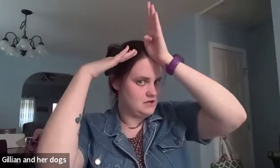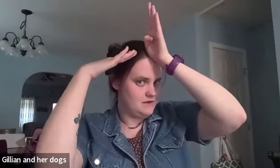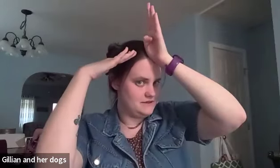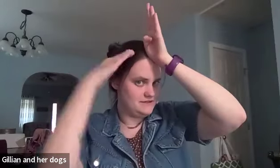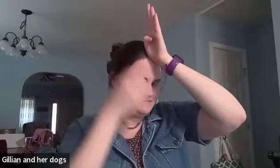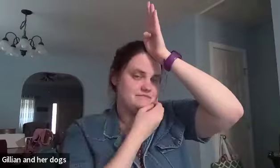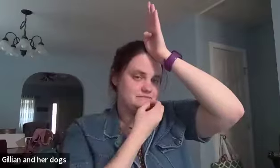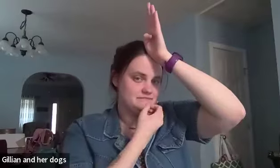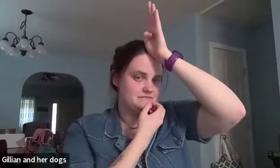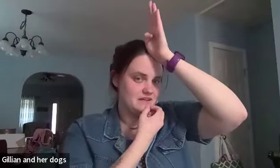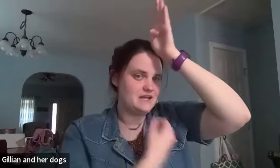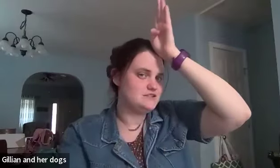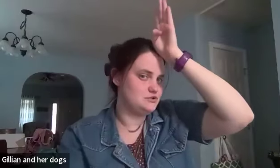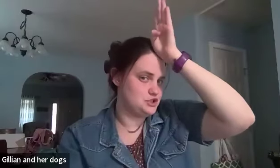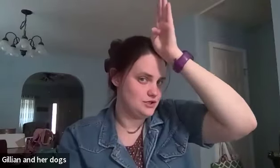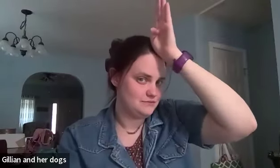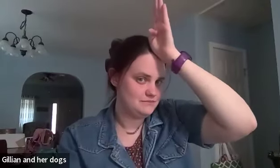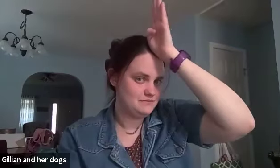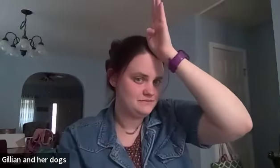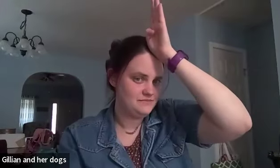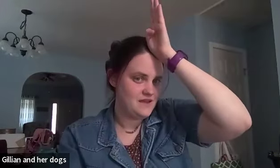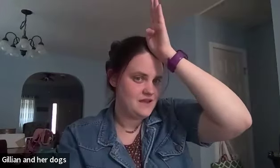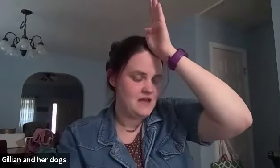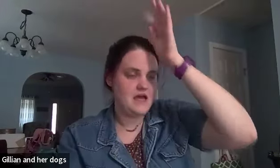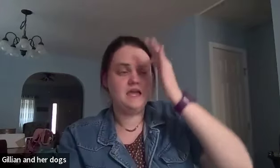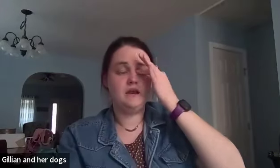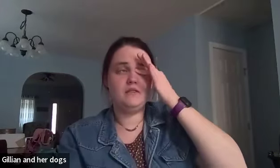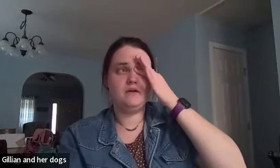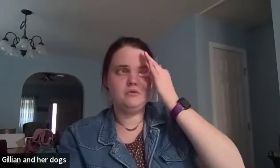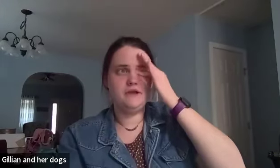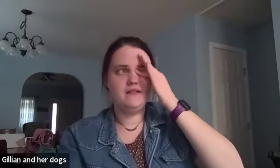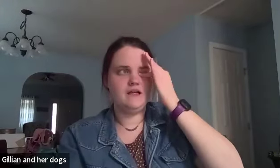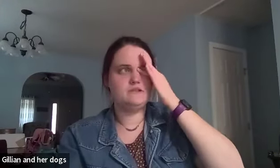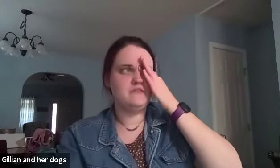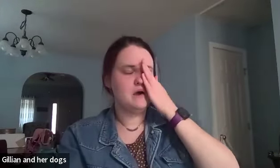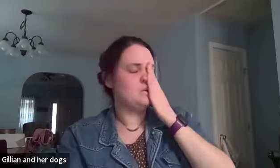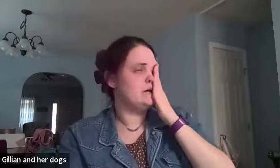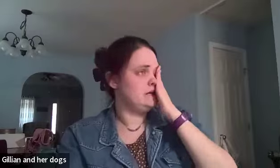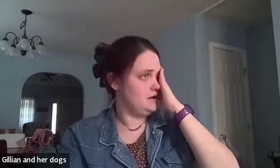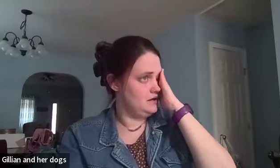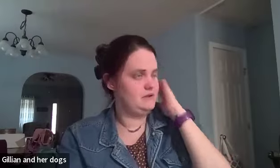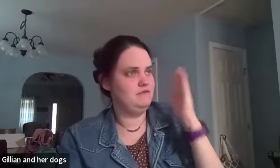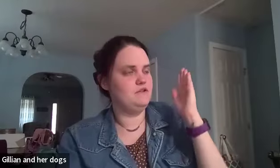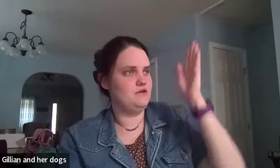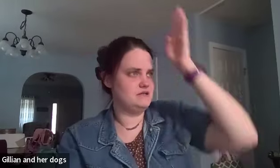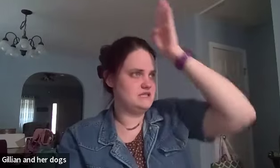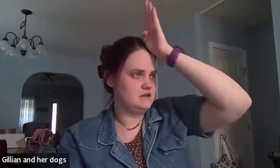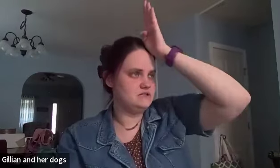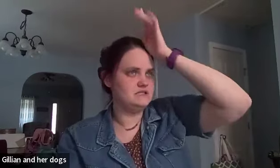talking about this. Okay, so sharp. And the cool thing I like with that one, even though there is that closeness,